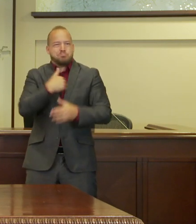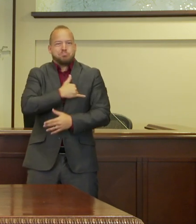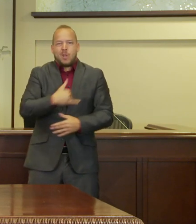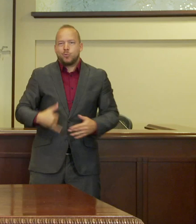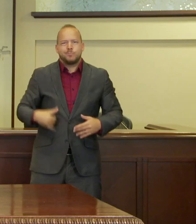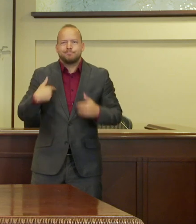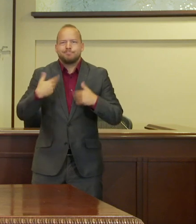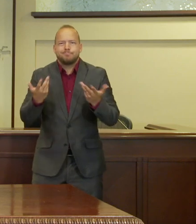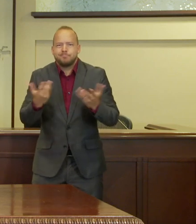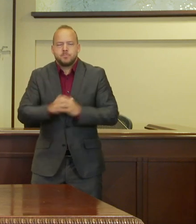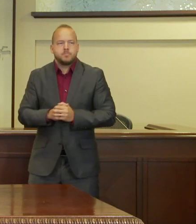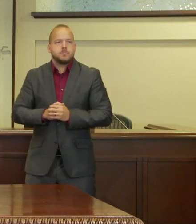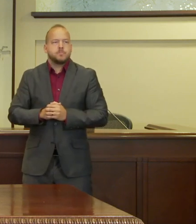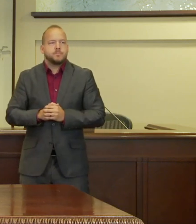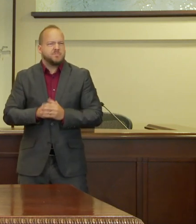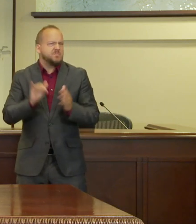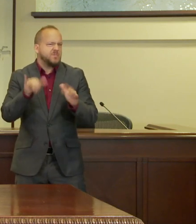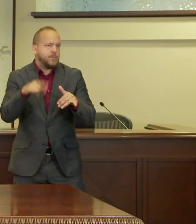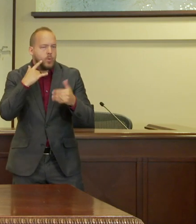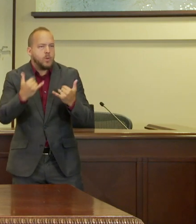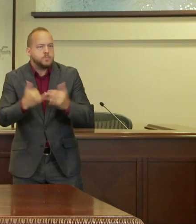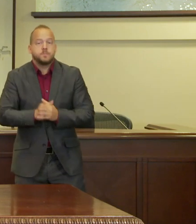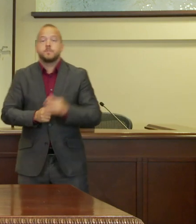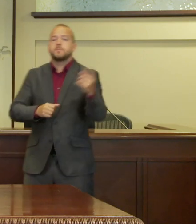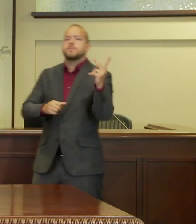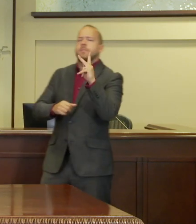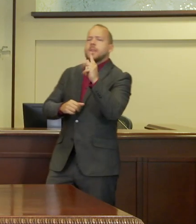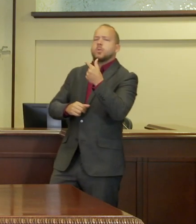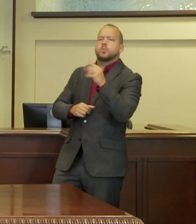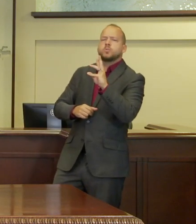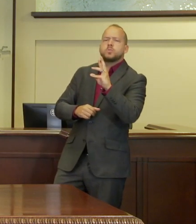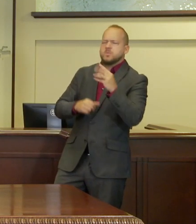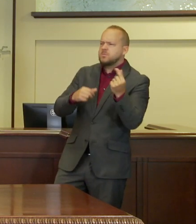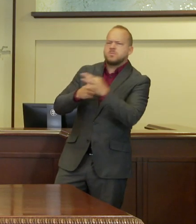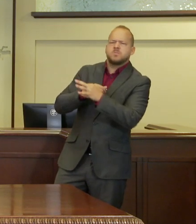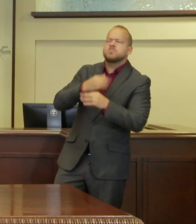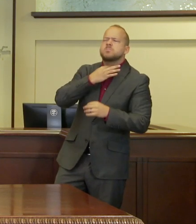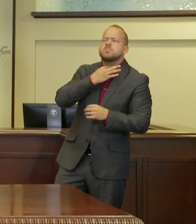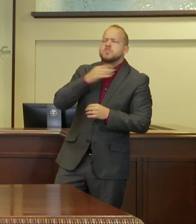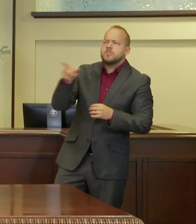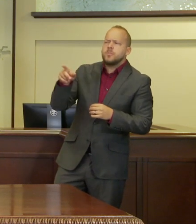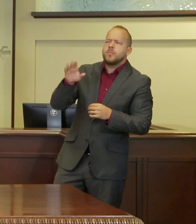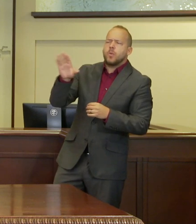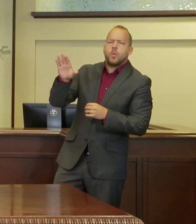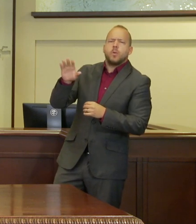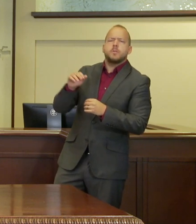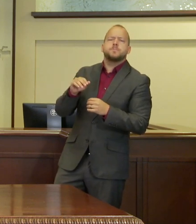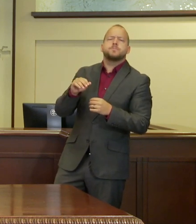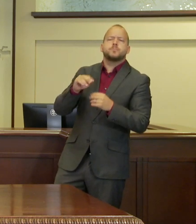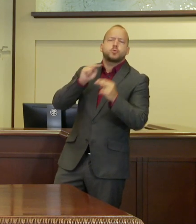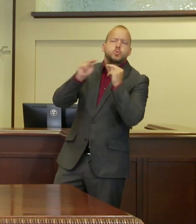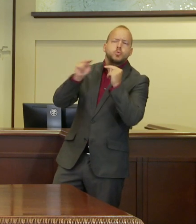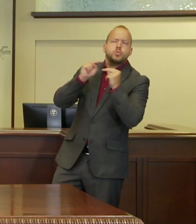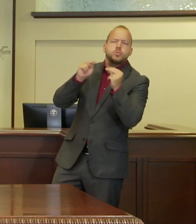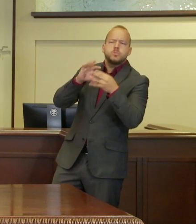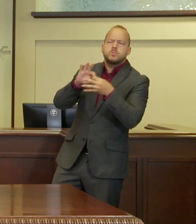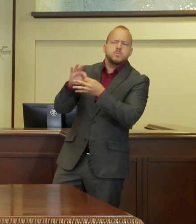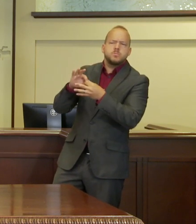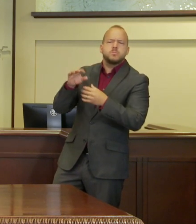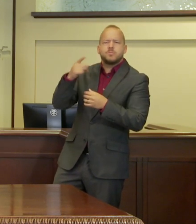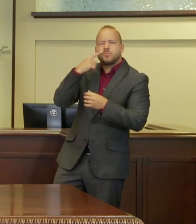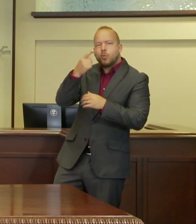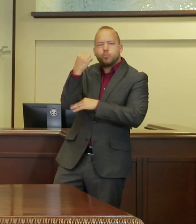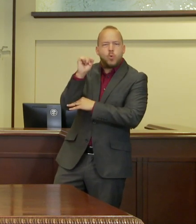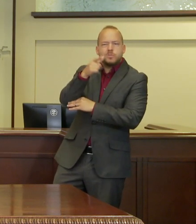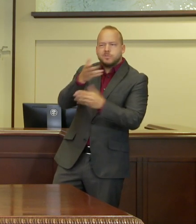the Portland Police Association contract negotiations. First question is kind of two parts. Are there negotiations happening now? And